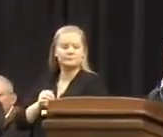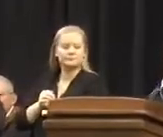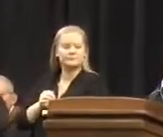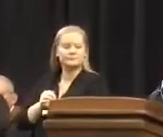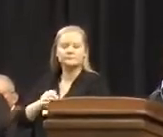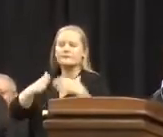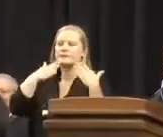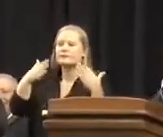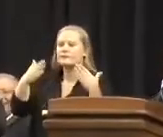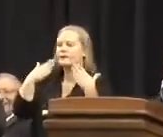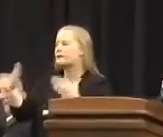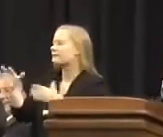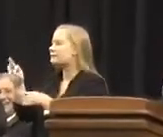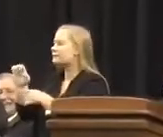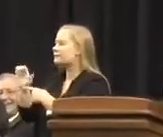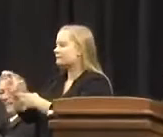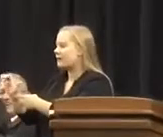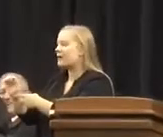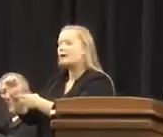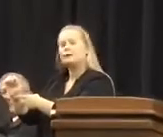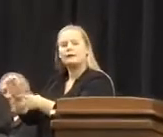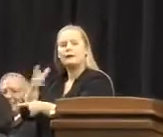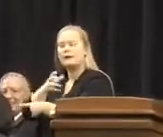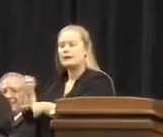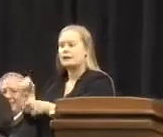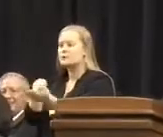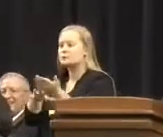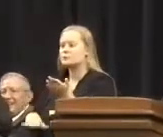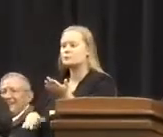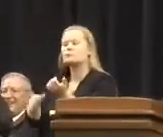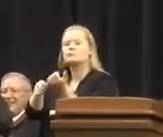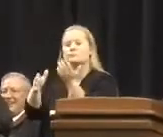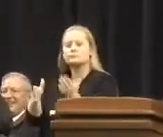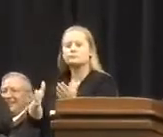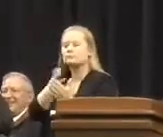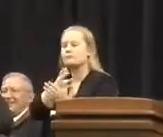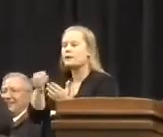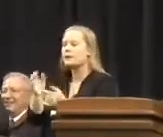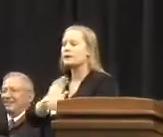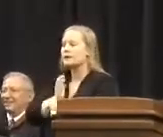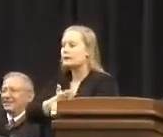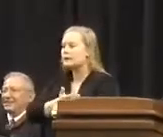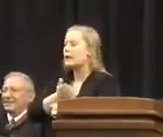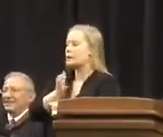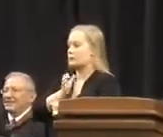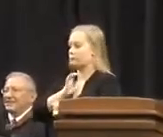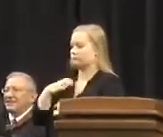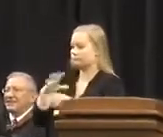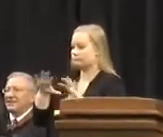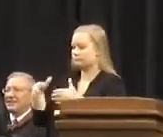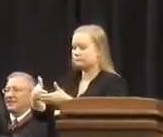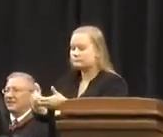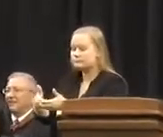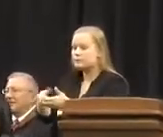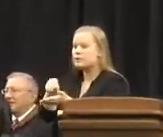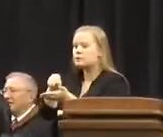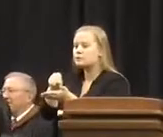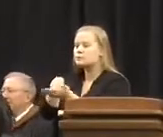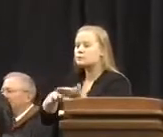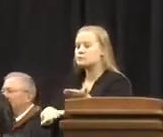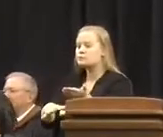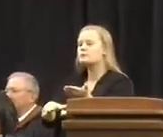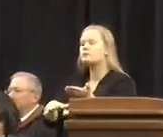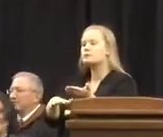Thank you to our faculty and student marshals, our commencement committee, which was chaired by Vice President for Student Services,